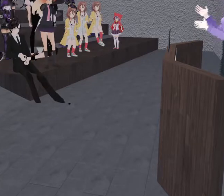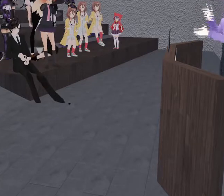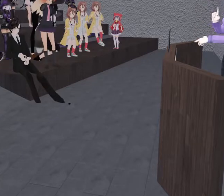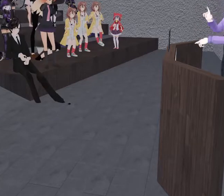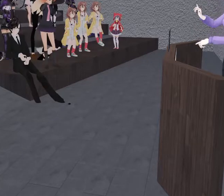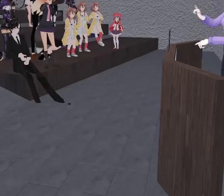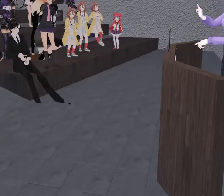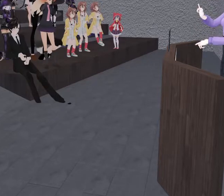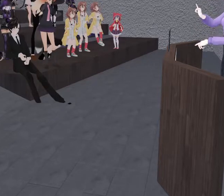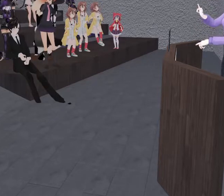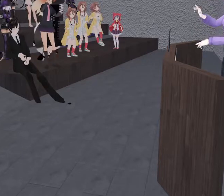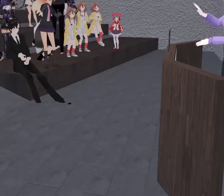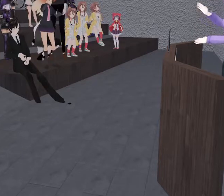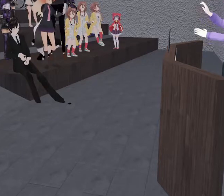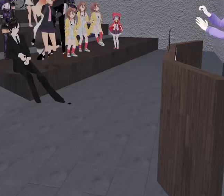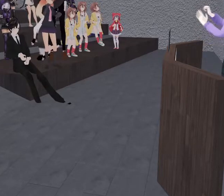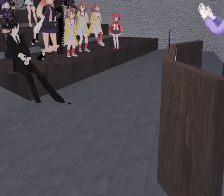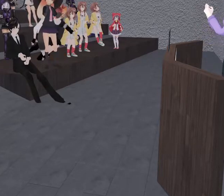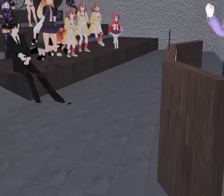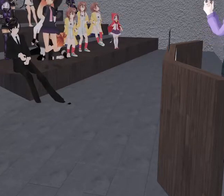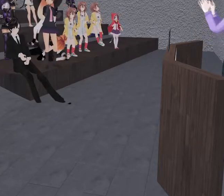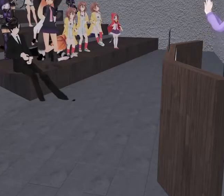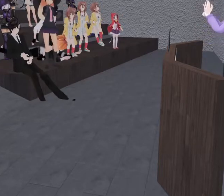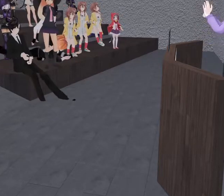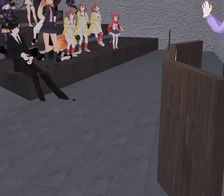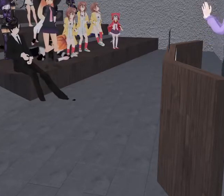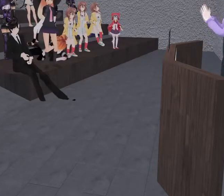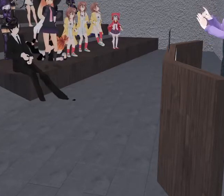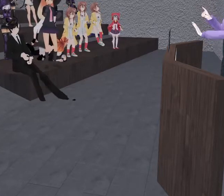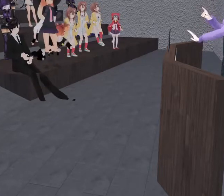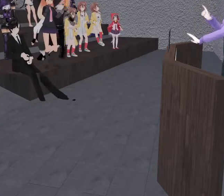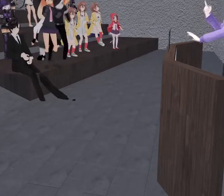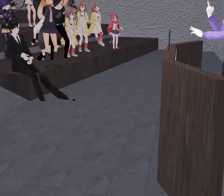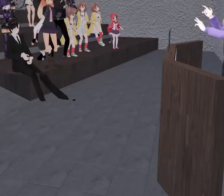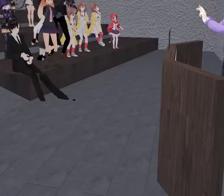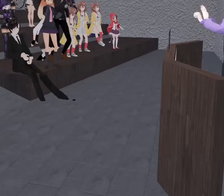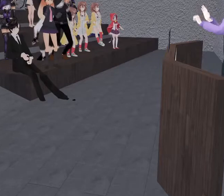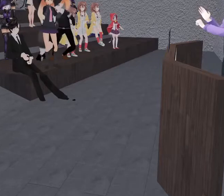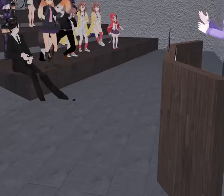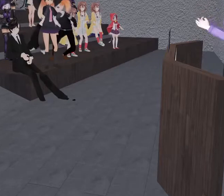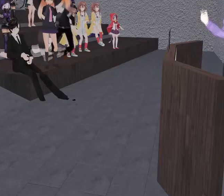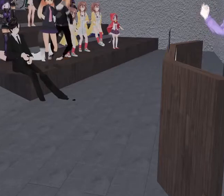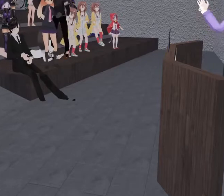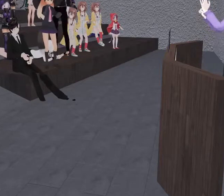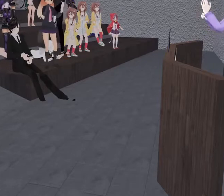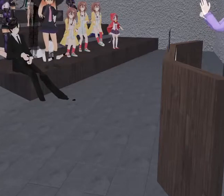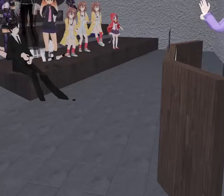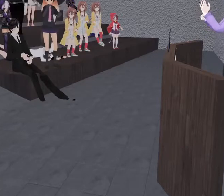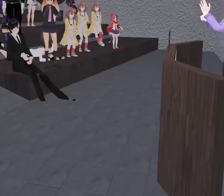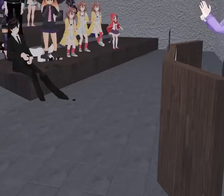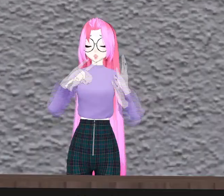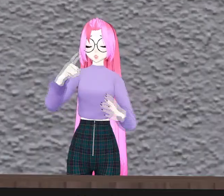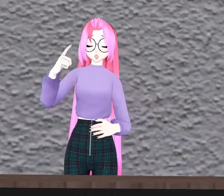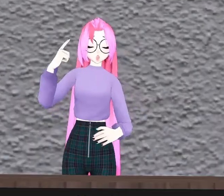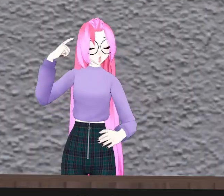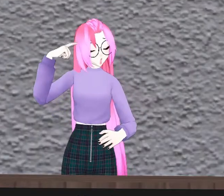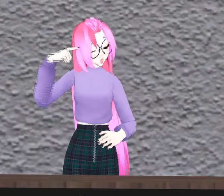Oh yeah, sure, yeah. So one example that I always use is fire alarms. So when you